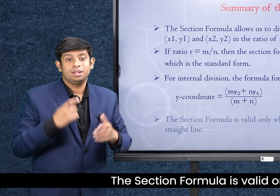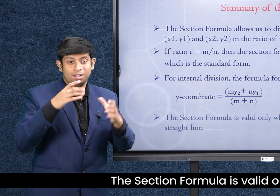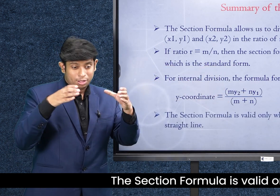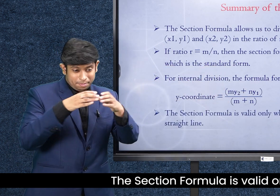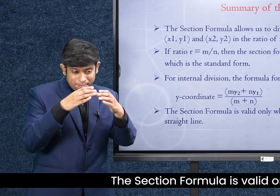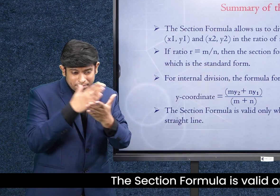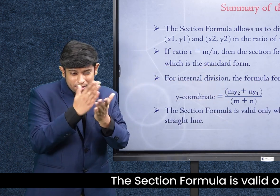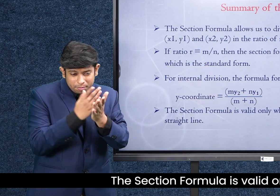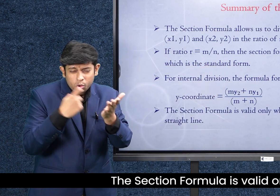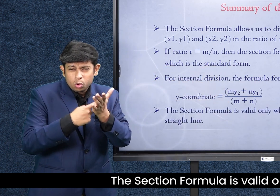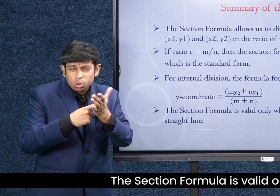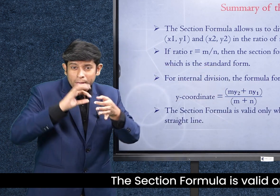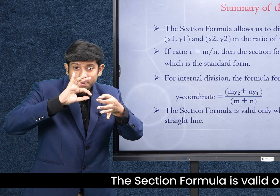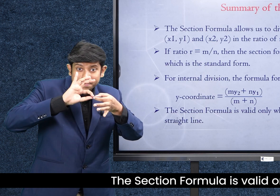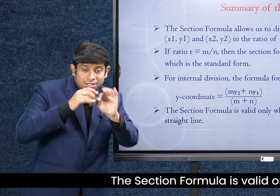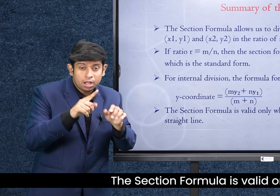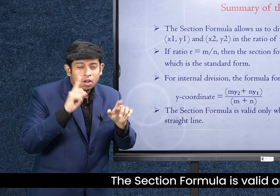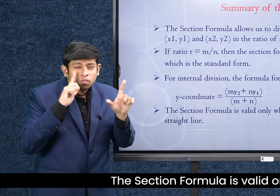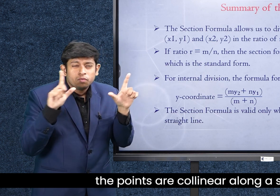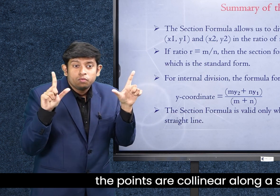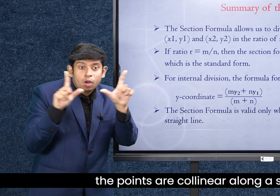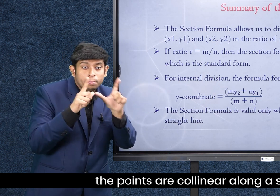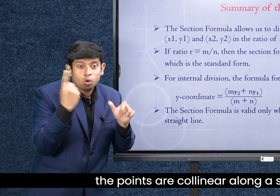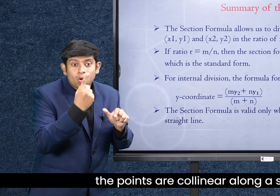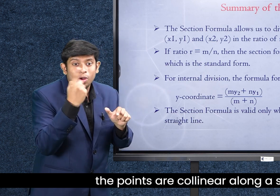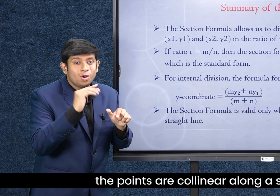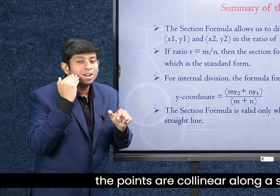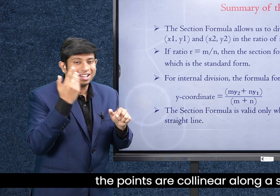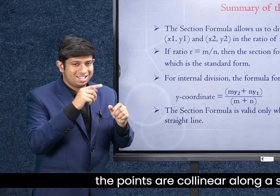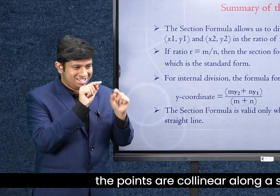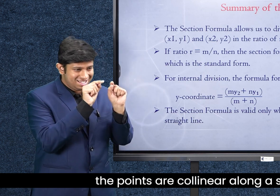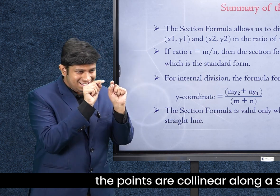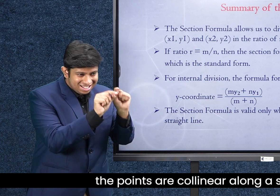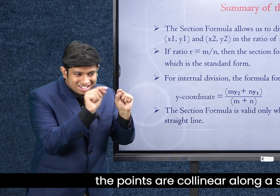The section formula is valid only when the points are collinear along a straight line.